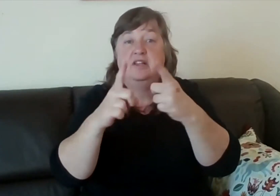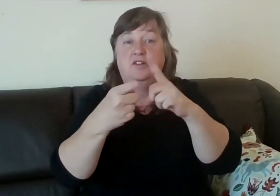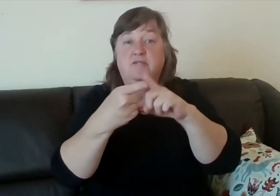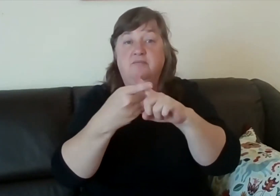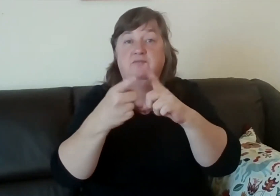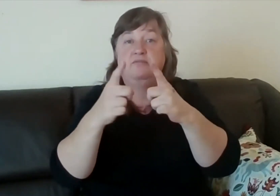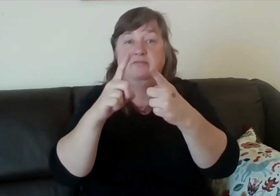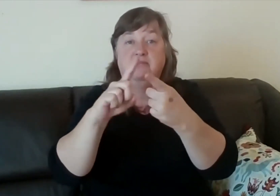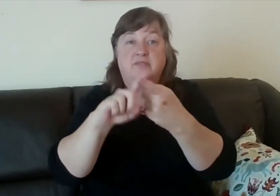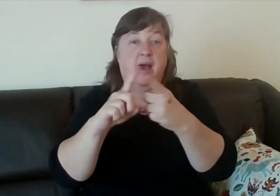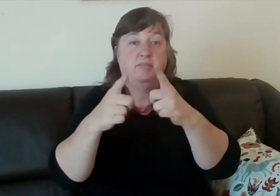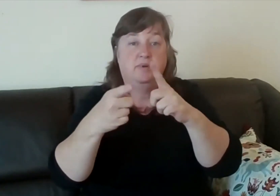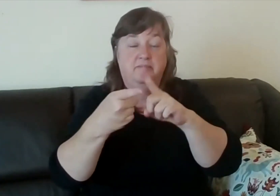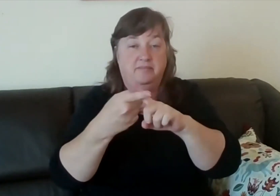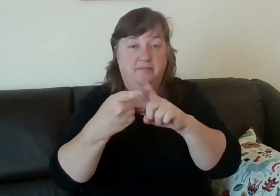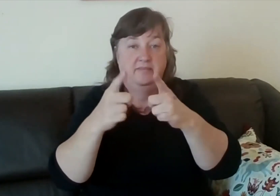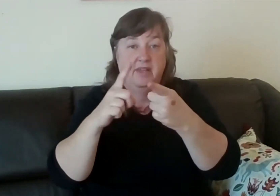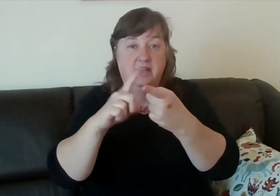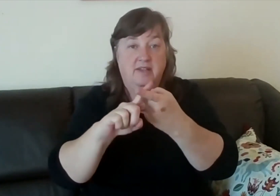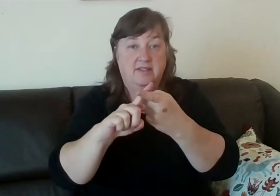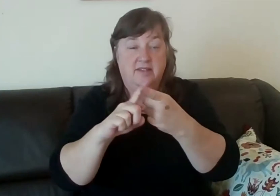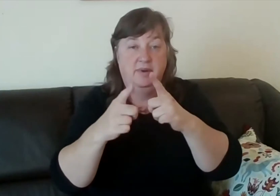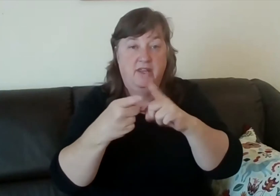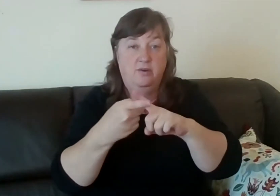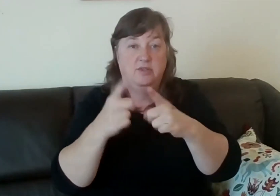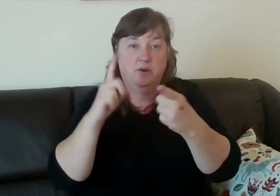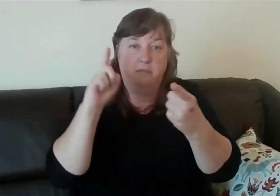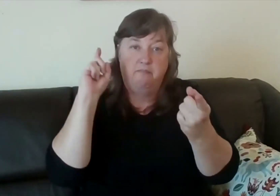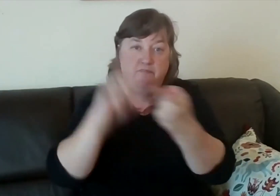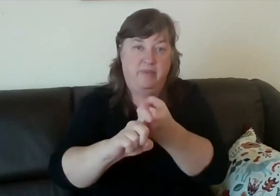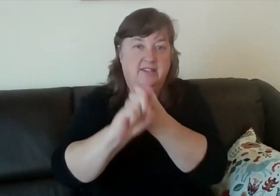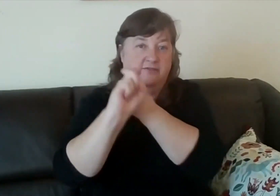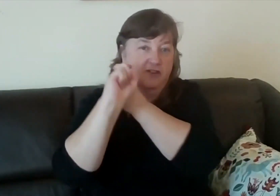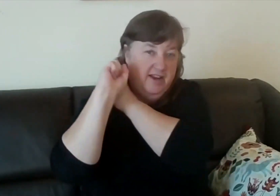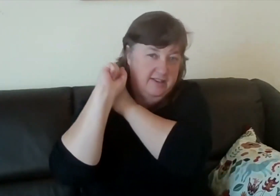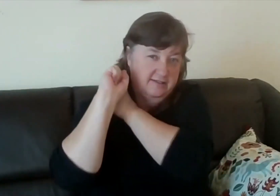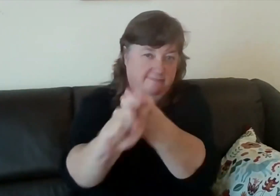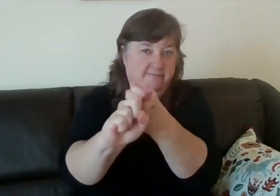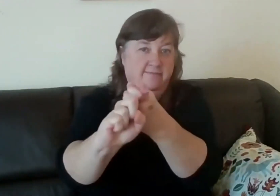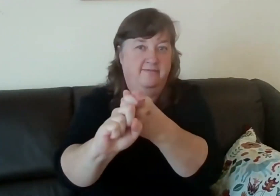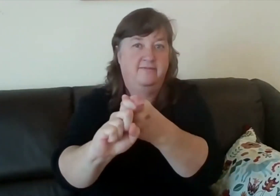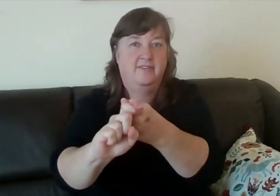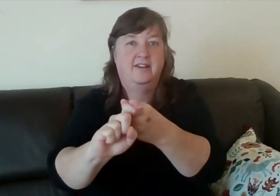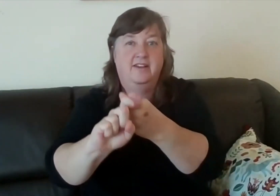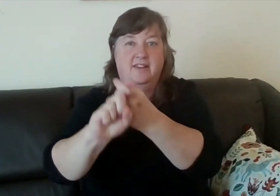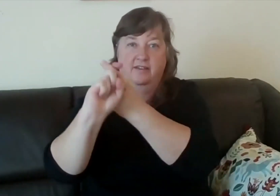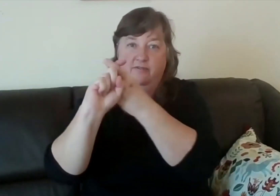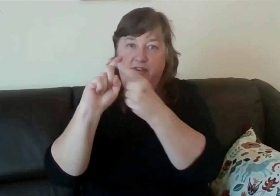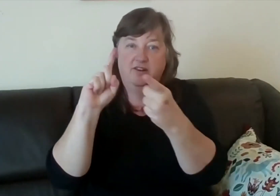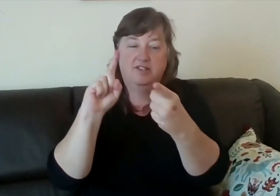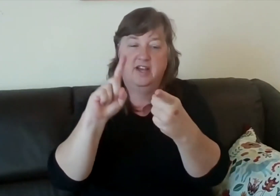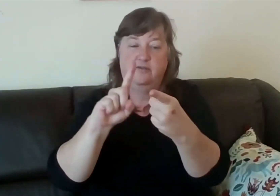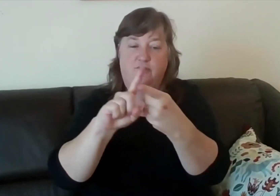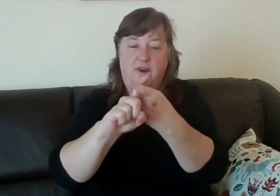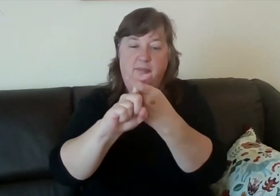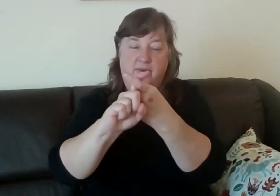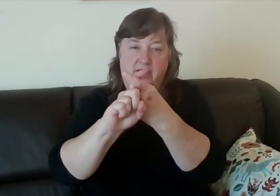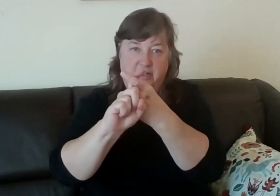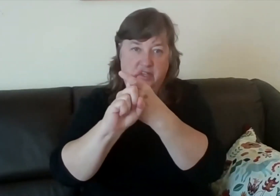little tap. Somebody who is your best friend, your fingers kind of wrap around each